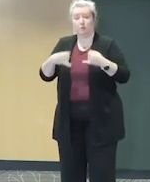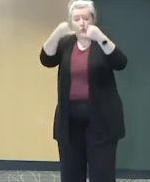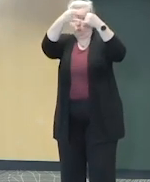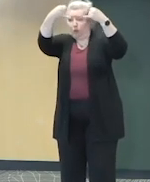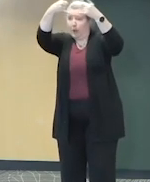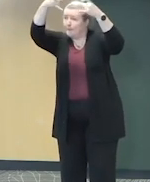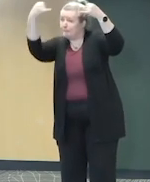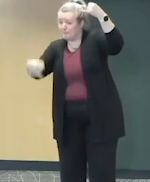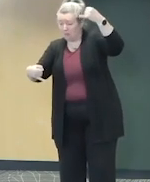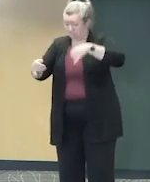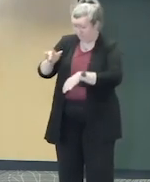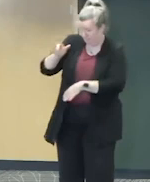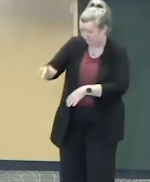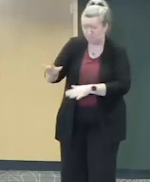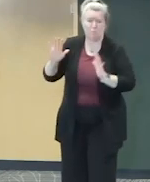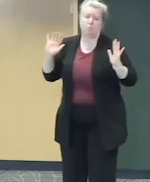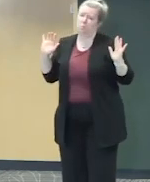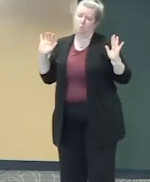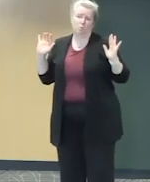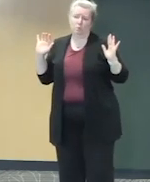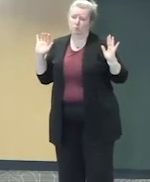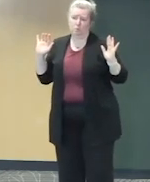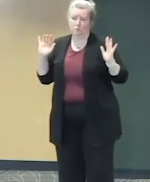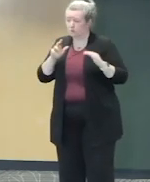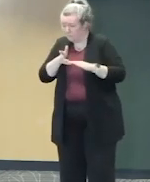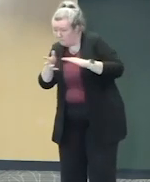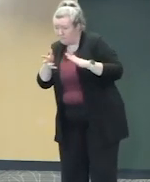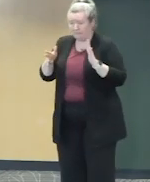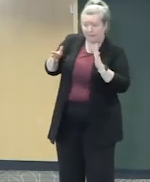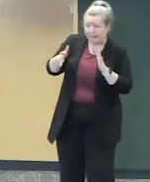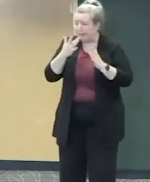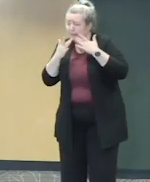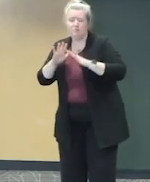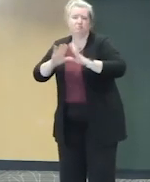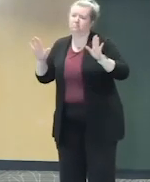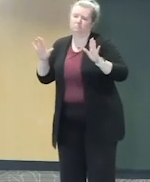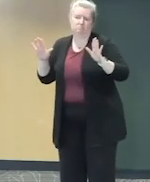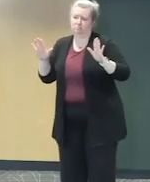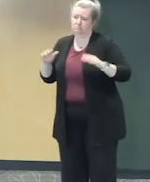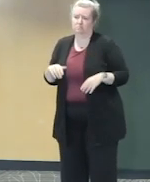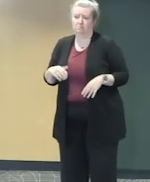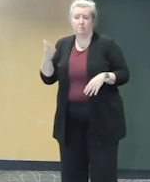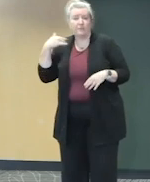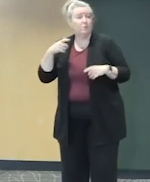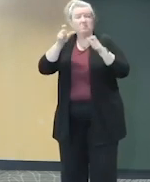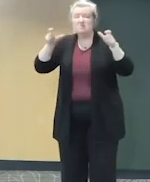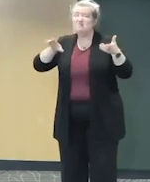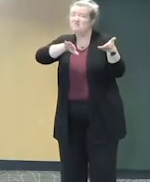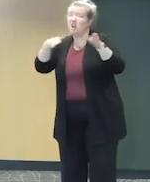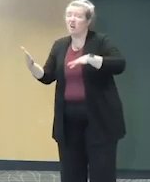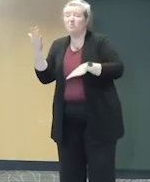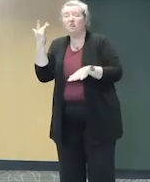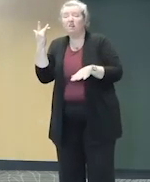this happen, I'm knocking on wood, in several years, but early in our administration, we had several fatalities of folks who